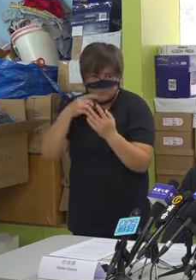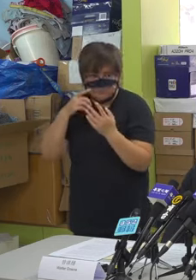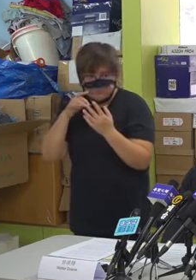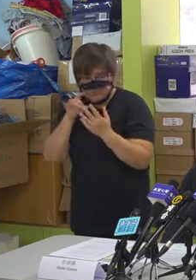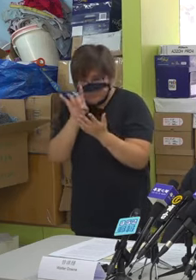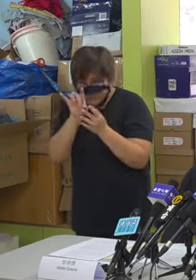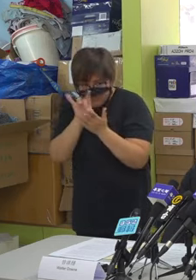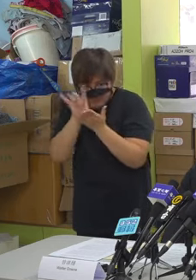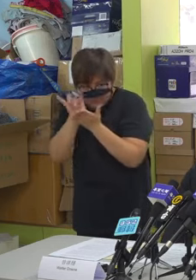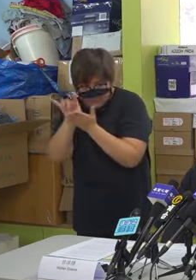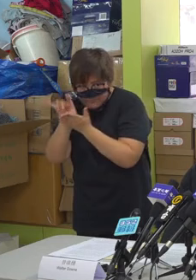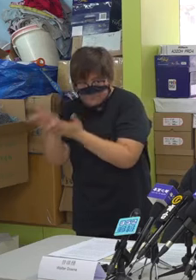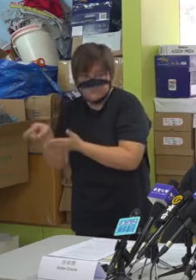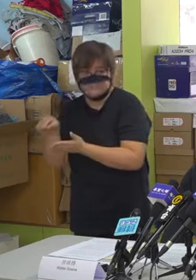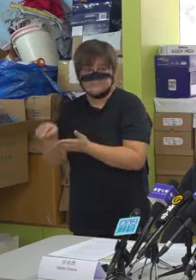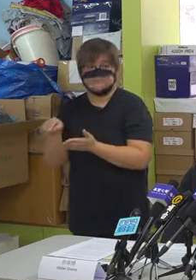Because